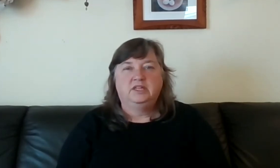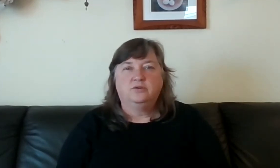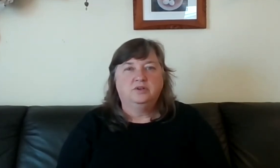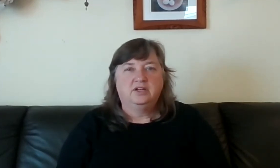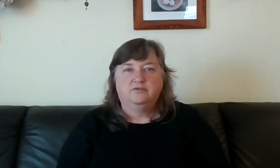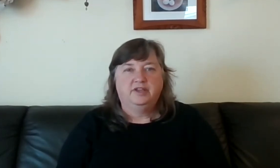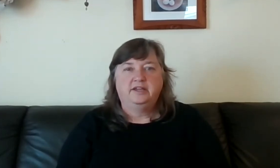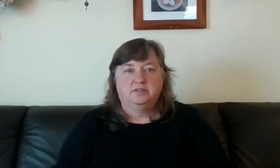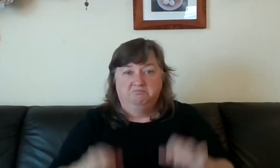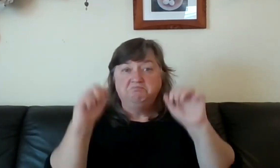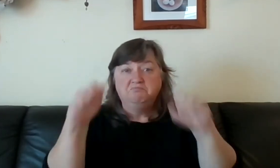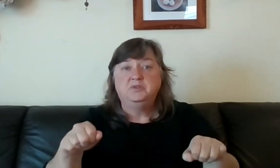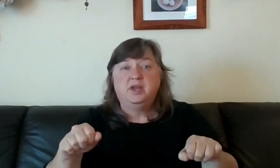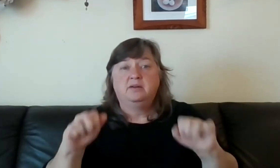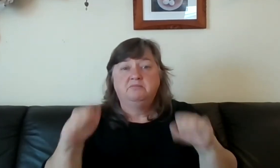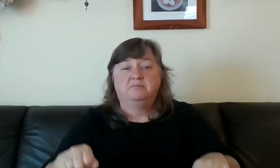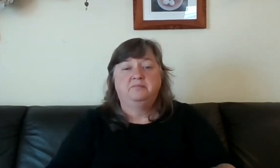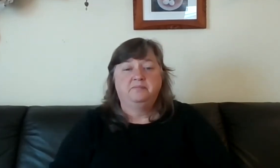literal clarification. You can.